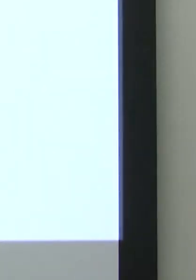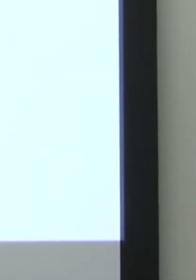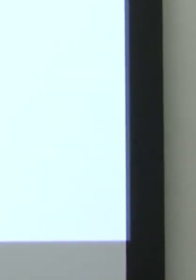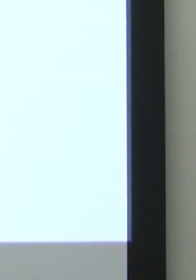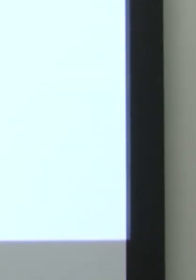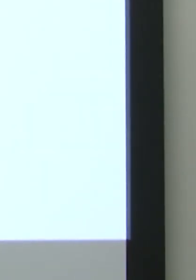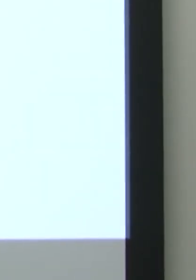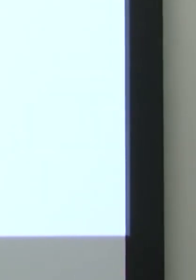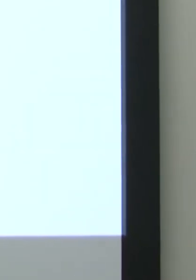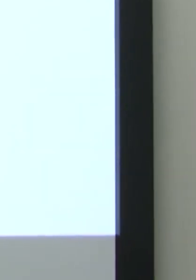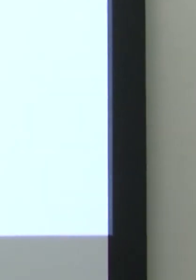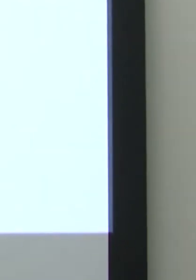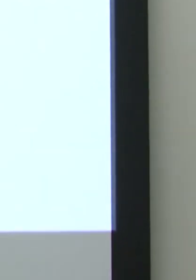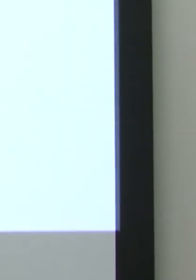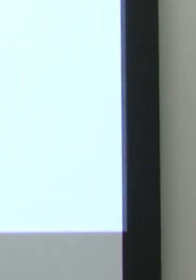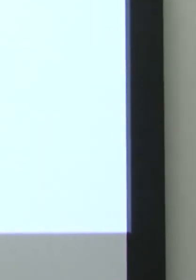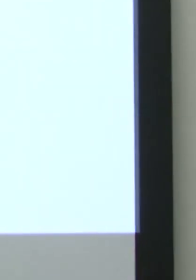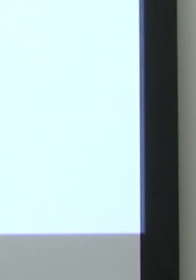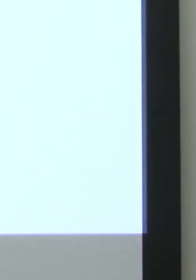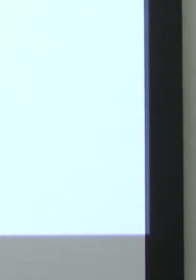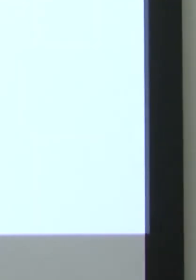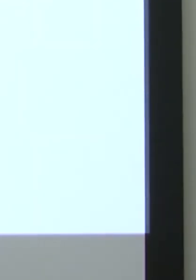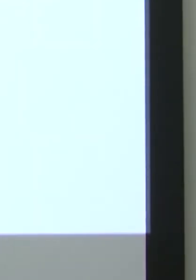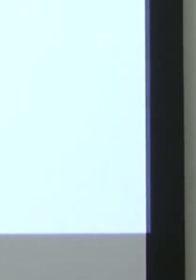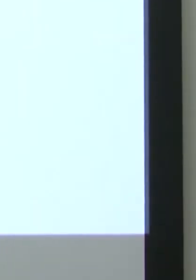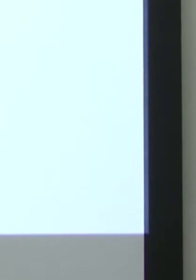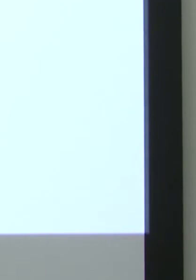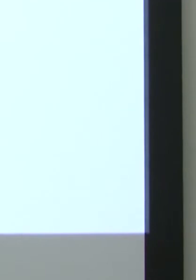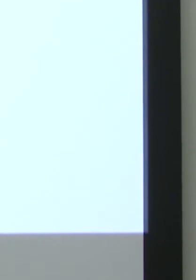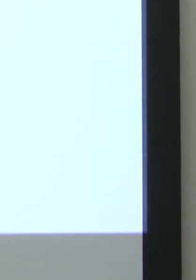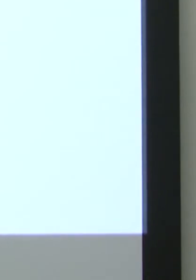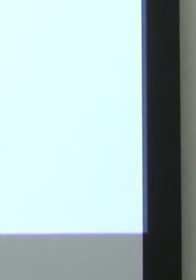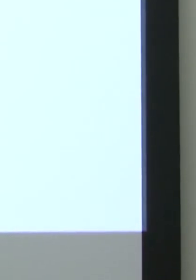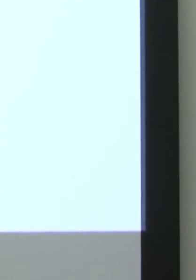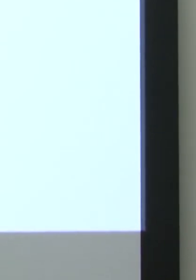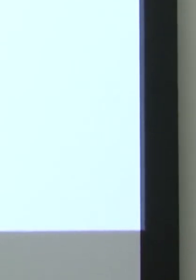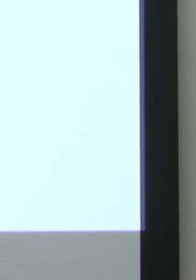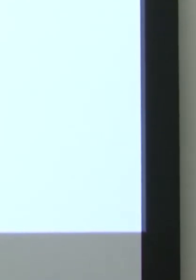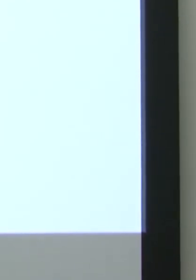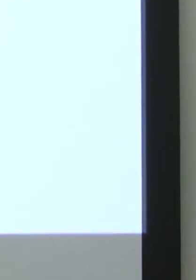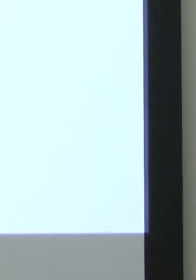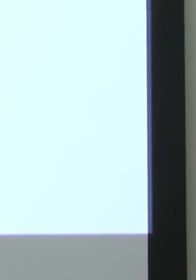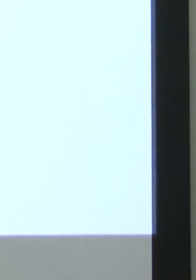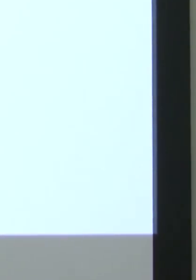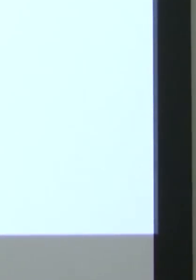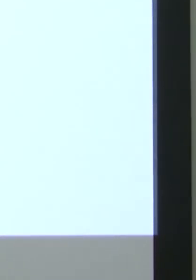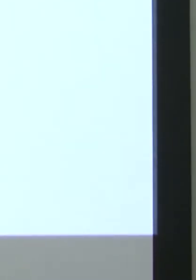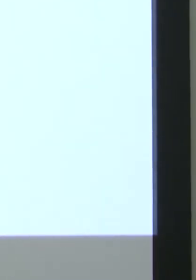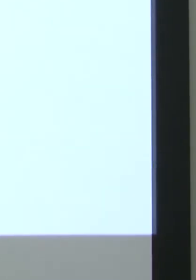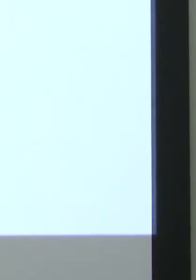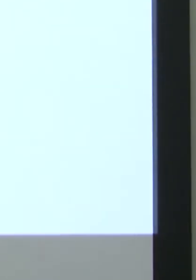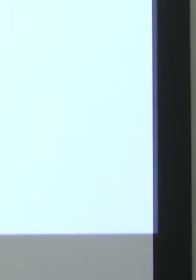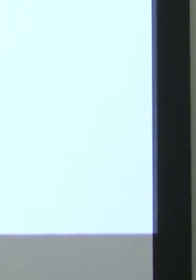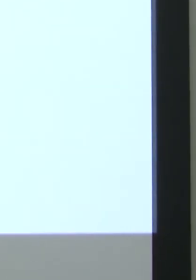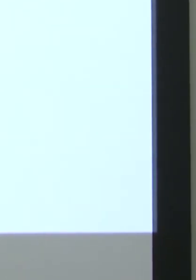the Squamish, and the Tsleil-Waututh Nations, otherwise known as Vancouver. Sometimes I call it Auckland North. So a little bit about the city, just